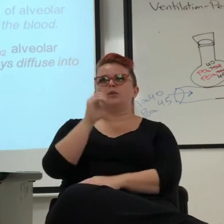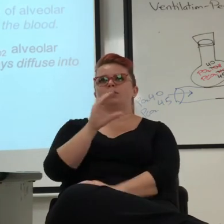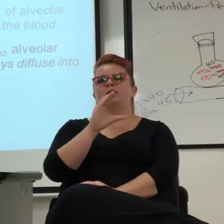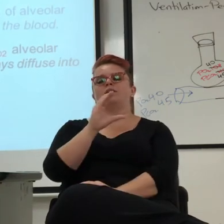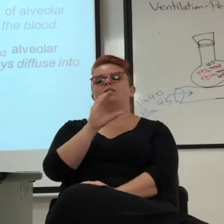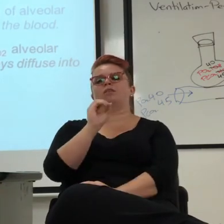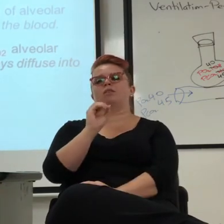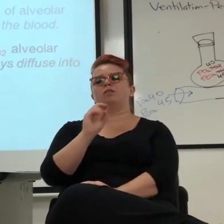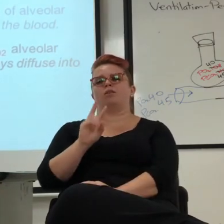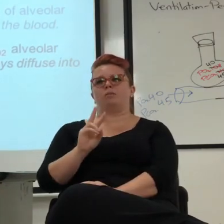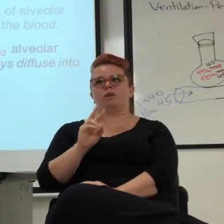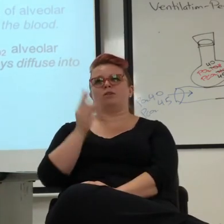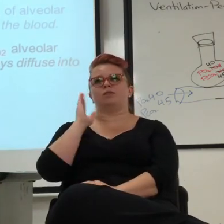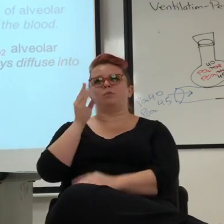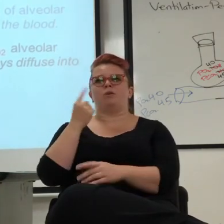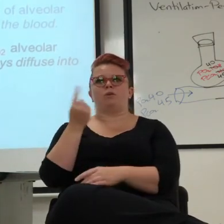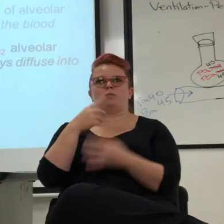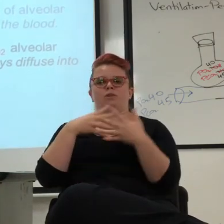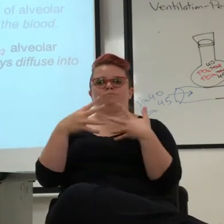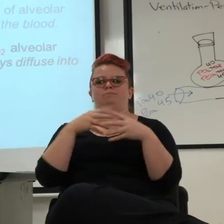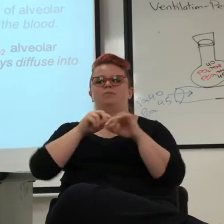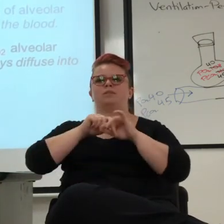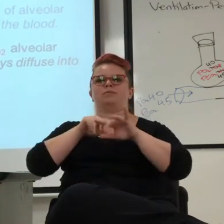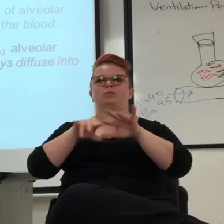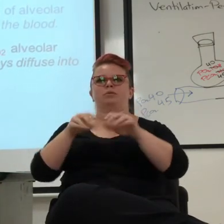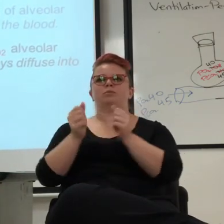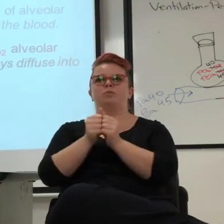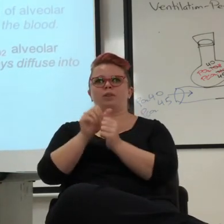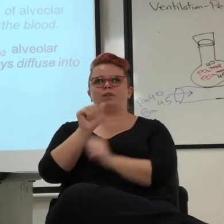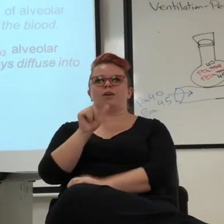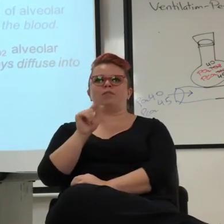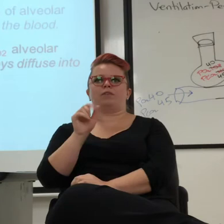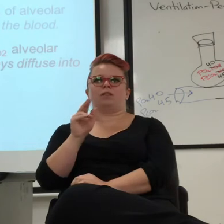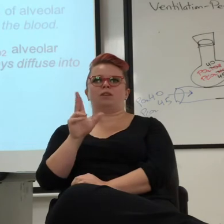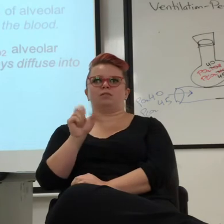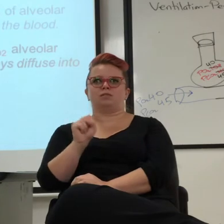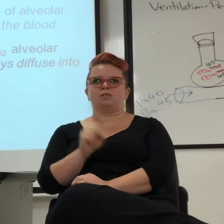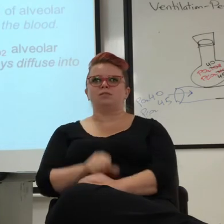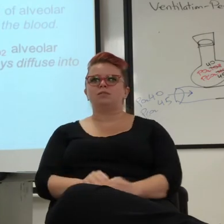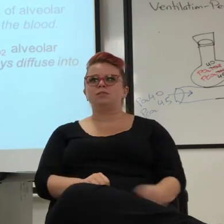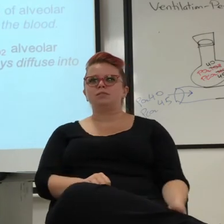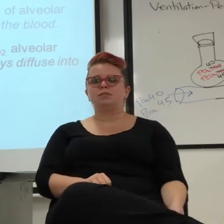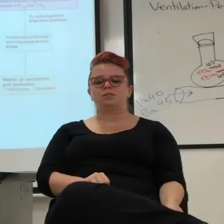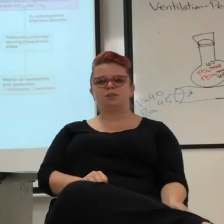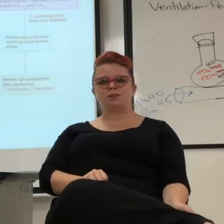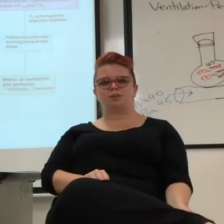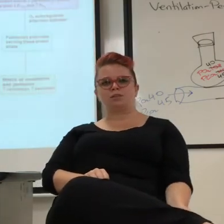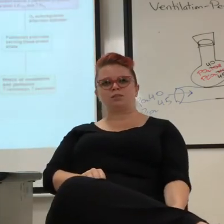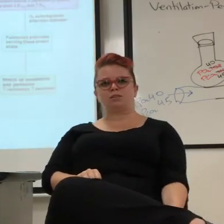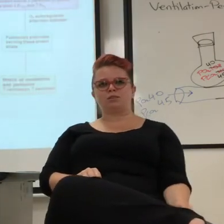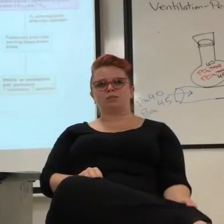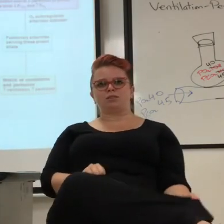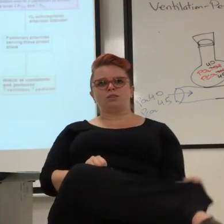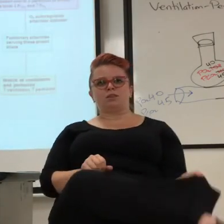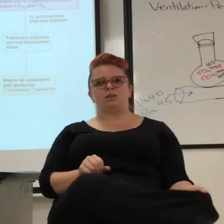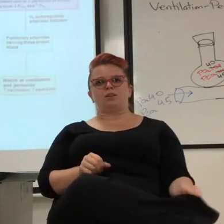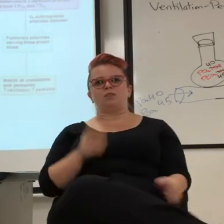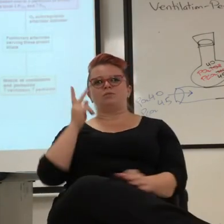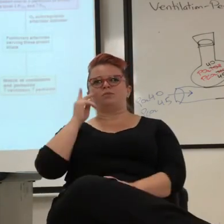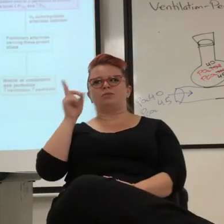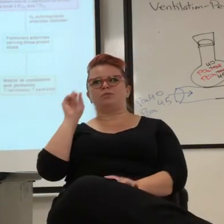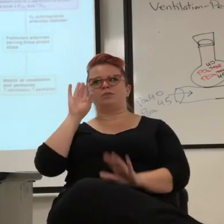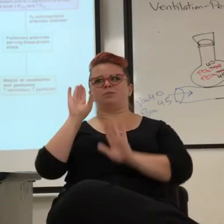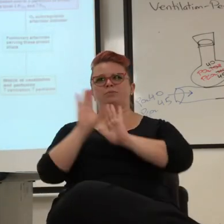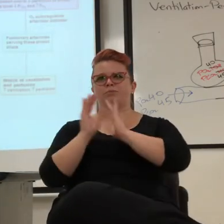alveolus. Okay. All right, so let's look at this picture